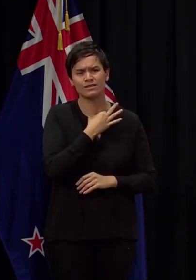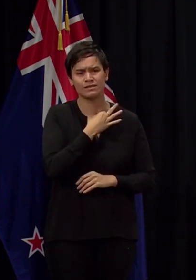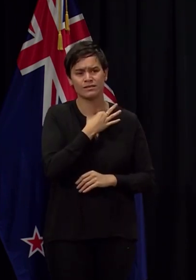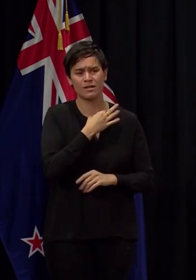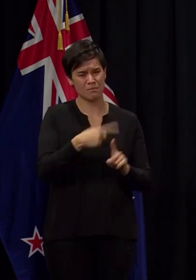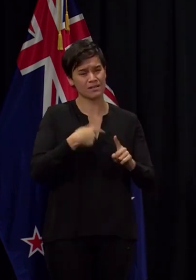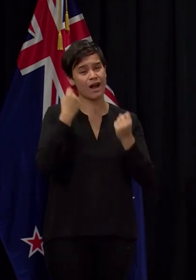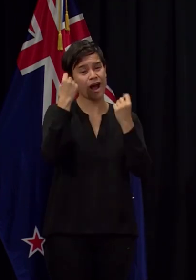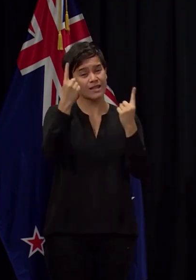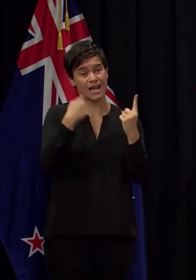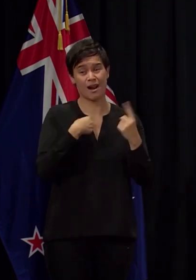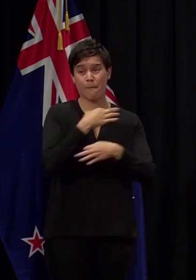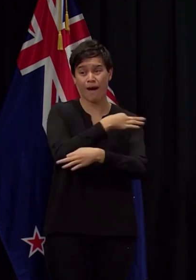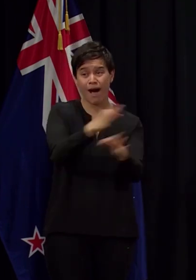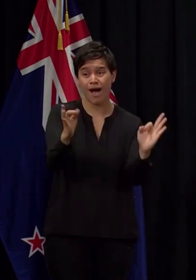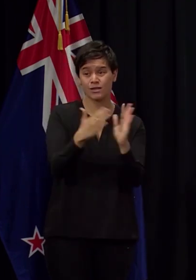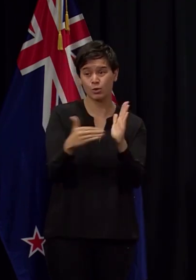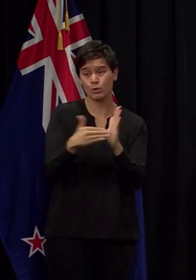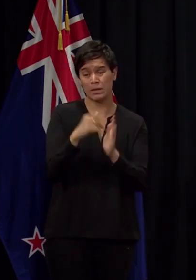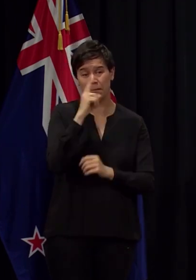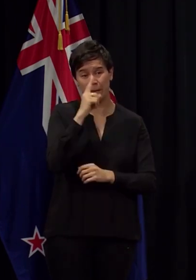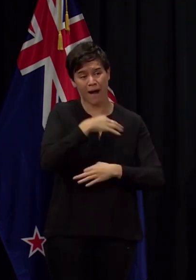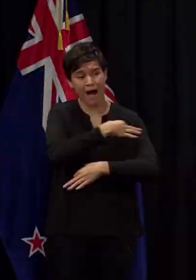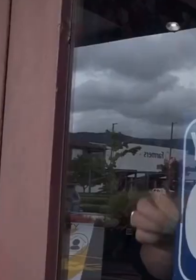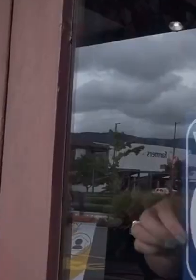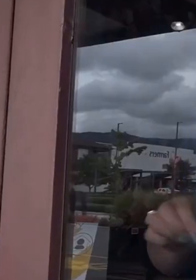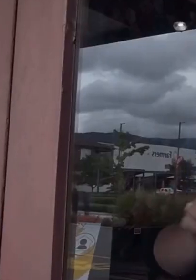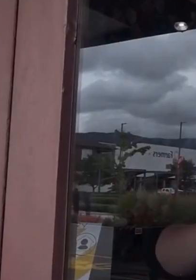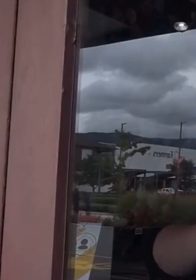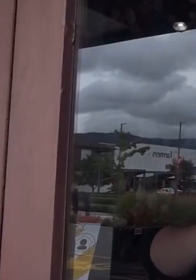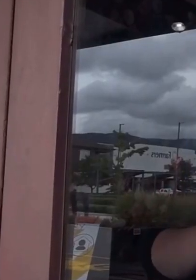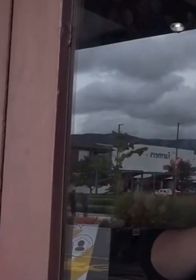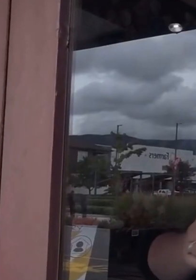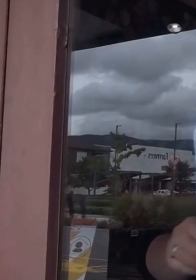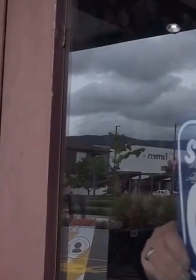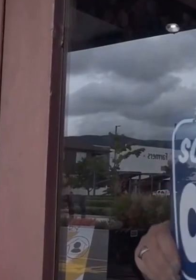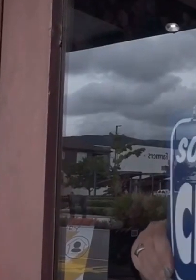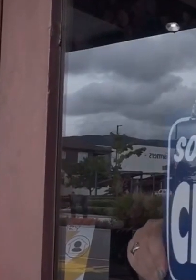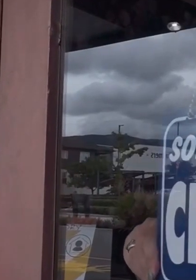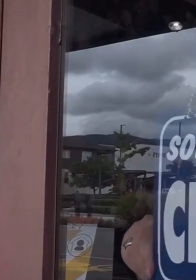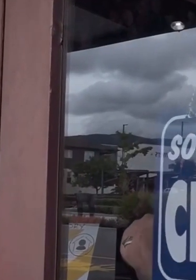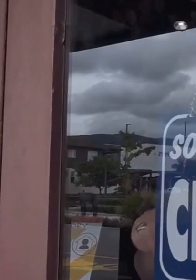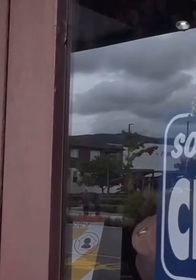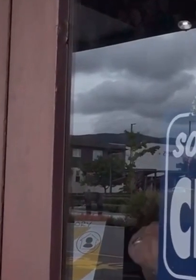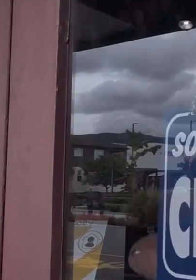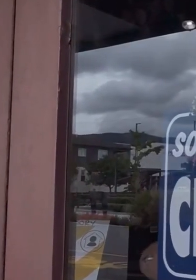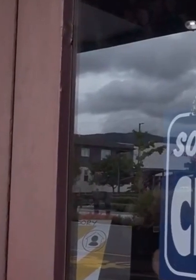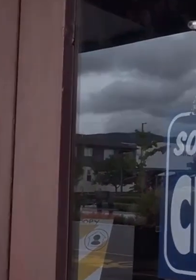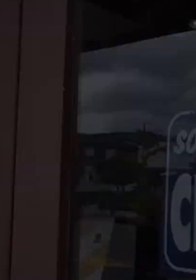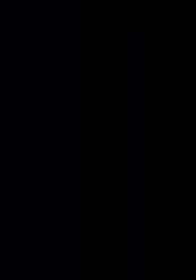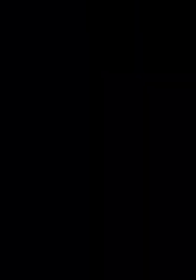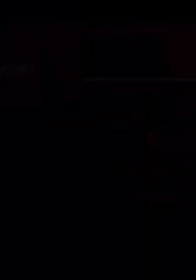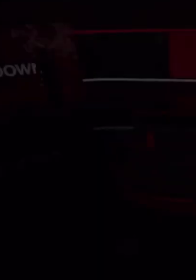is huge. And I know it will feel daunting. A daunting new normal beginning on Wednesday.